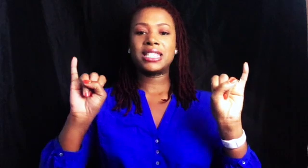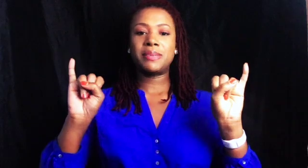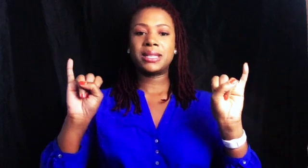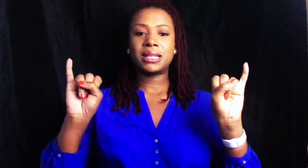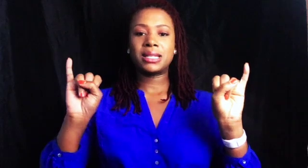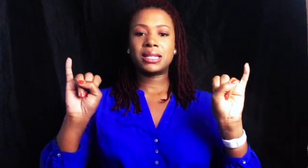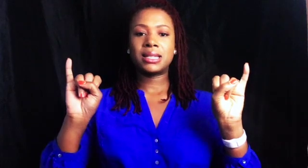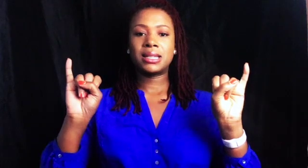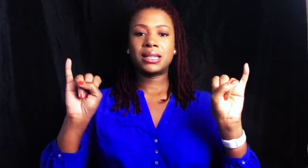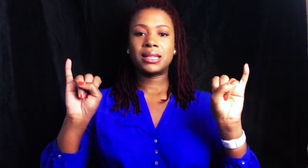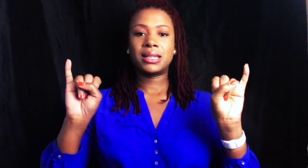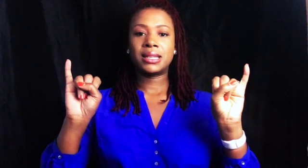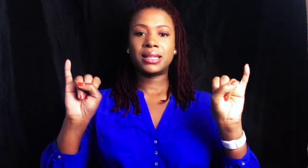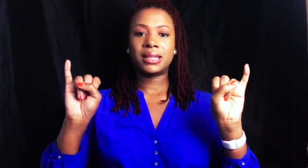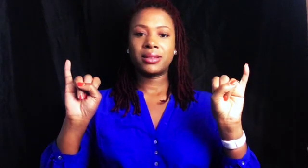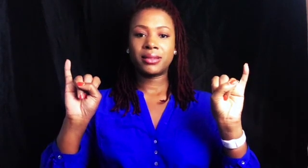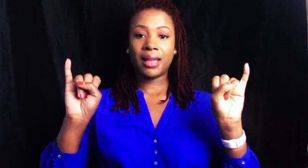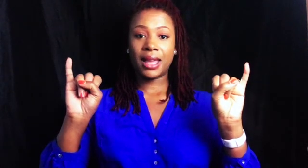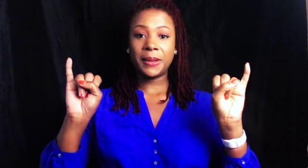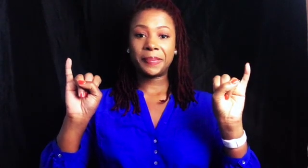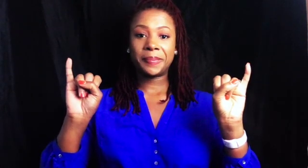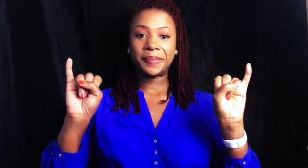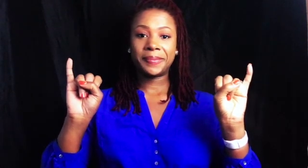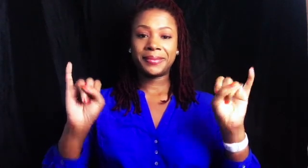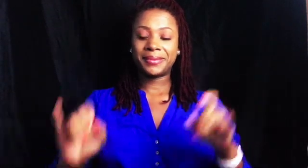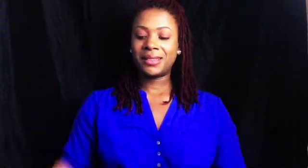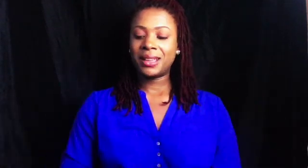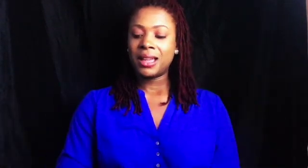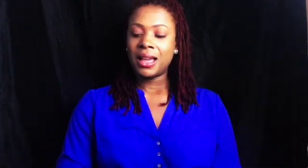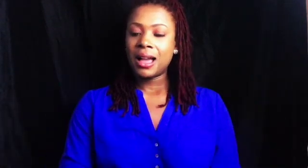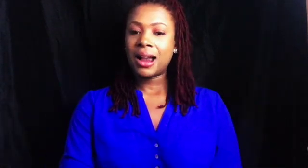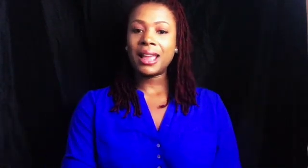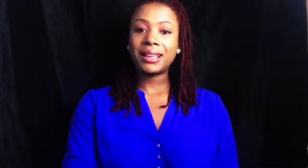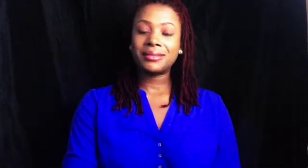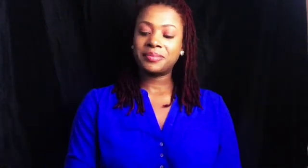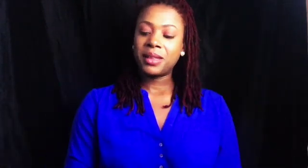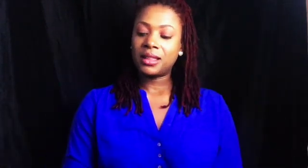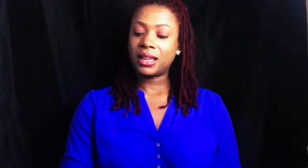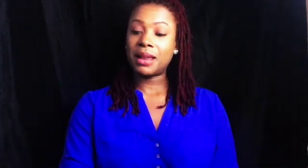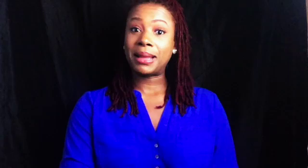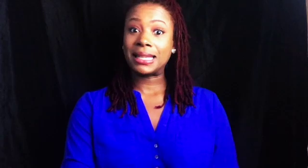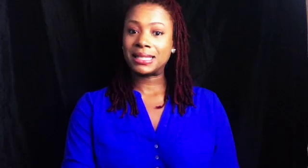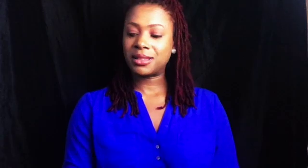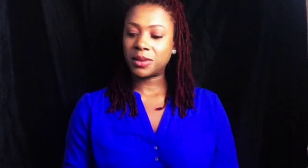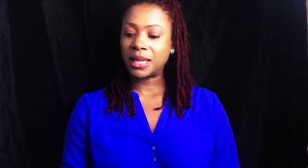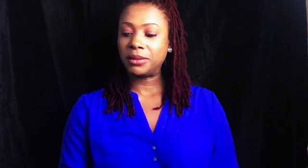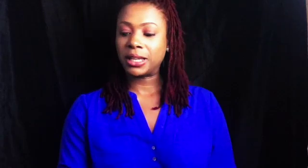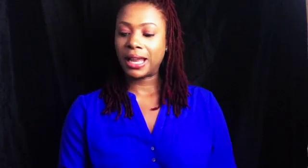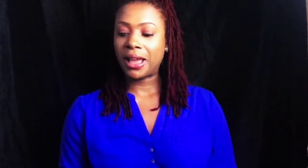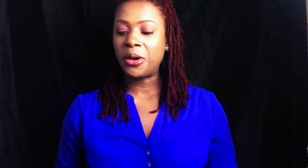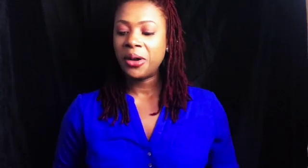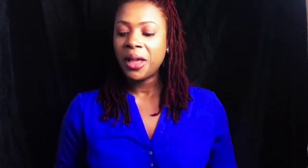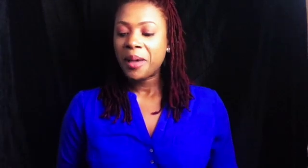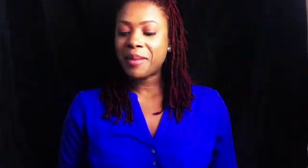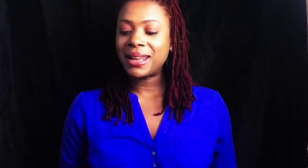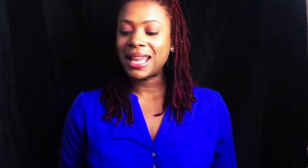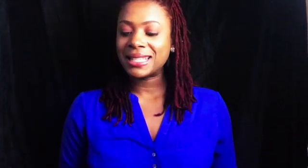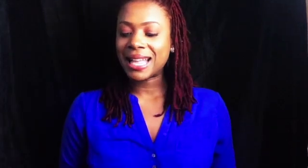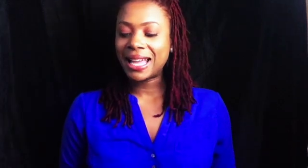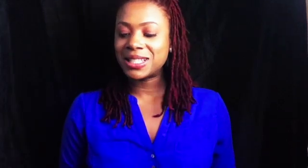Independent. Got it? All right. Looking at my list. That's why I keep looking down. My next sign is